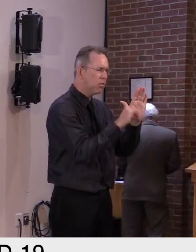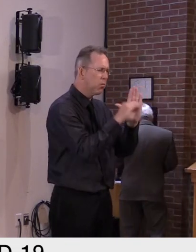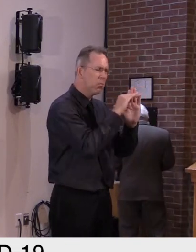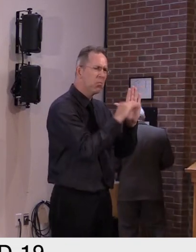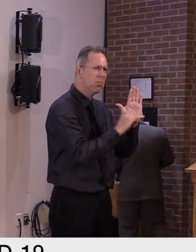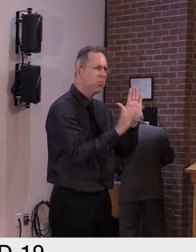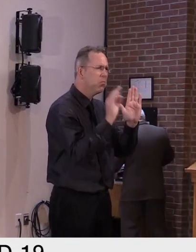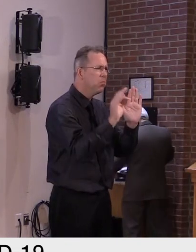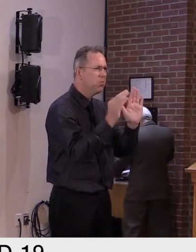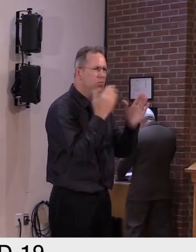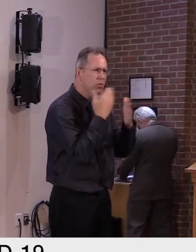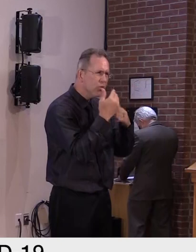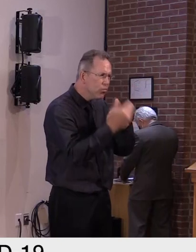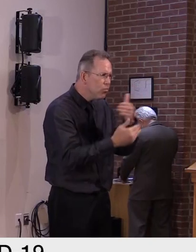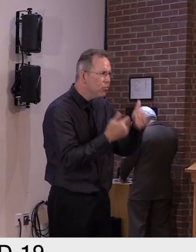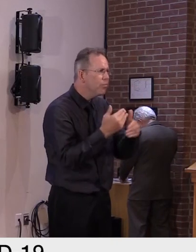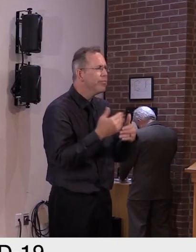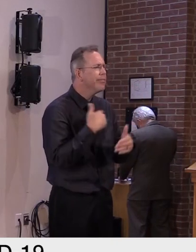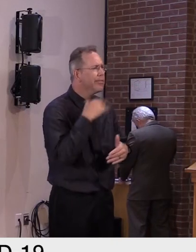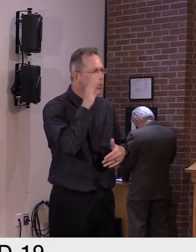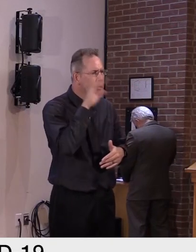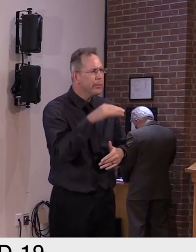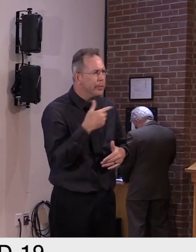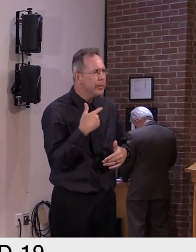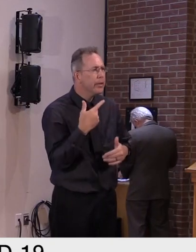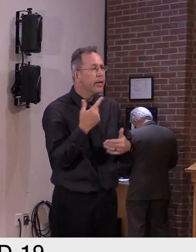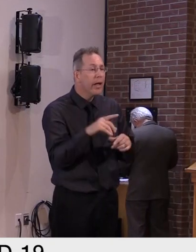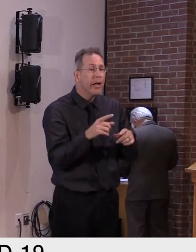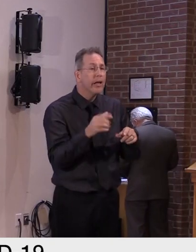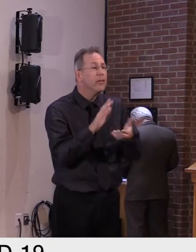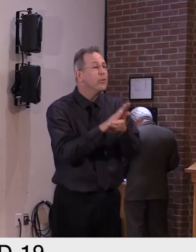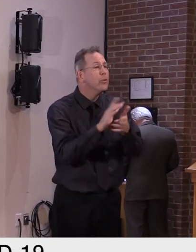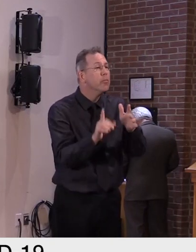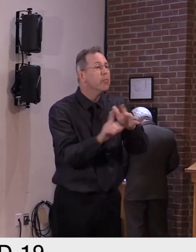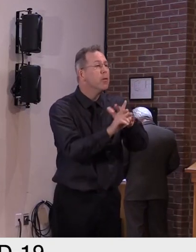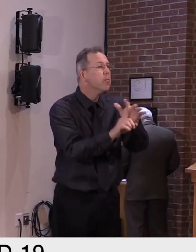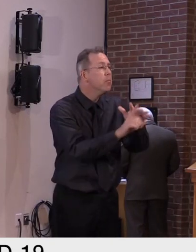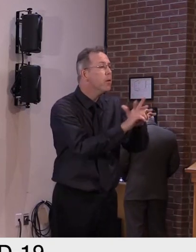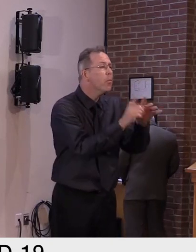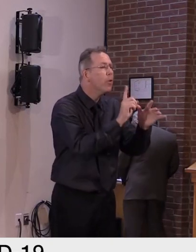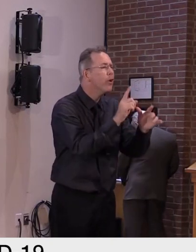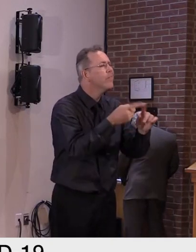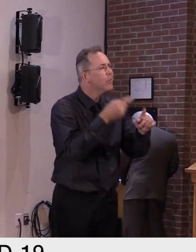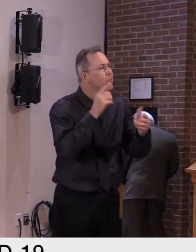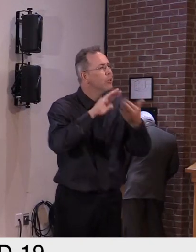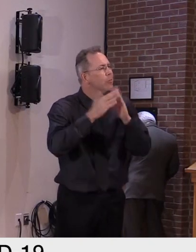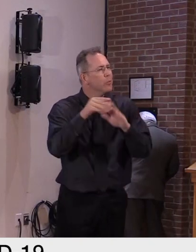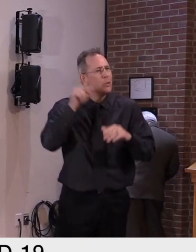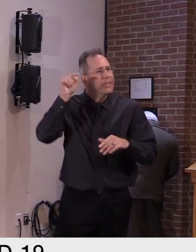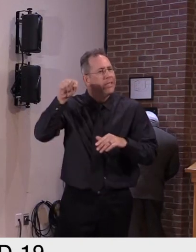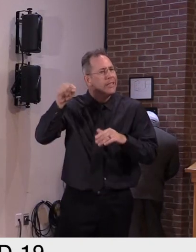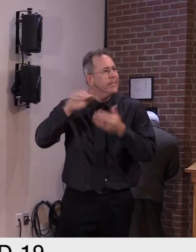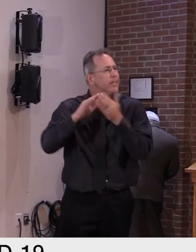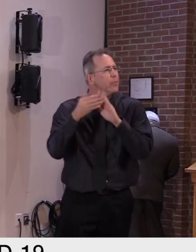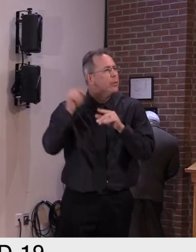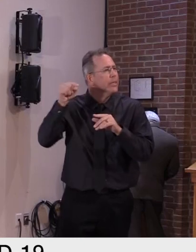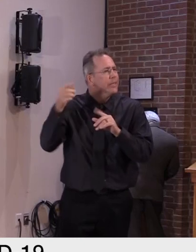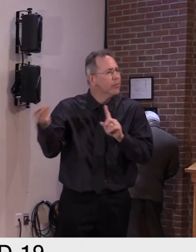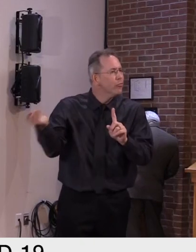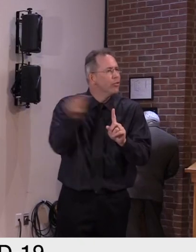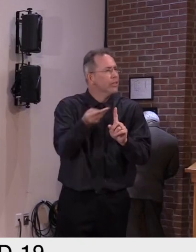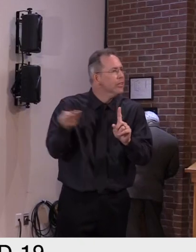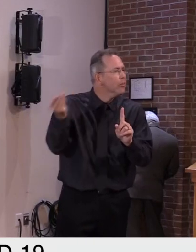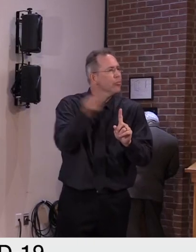represents what's going on in the community at large. And sometimes that's going to be unavoidable, just like one of the